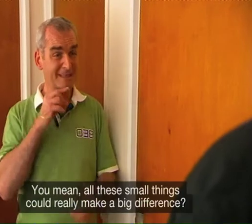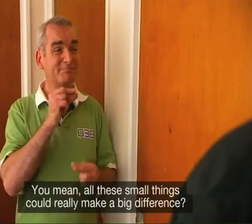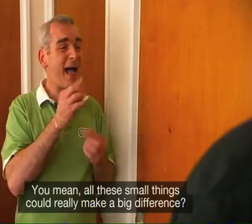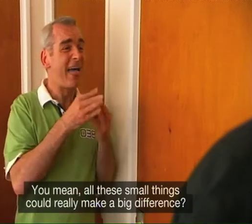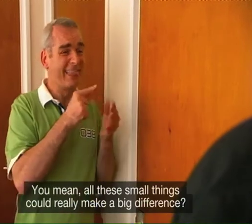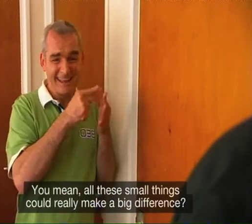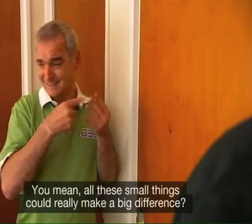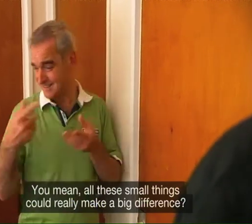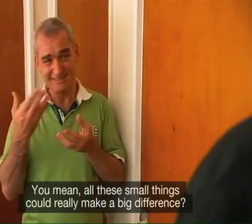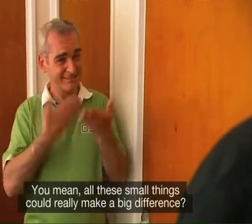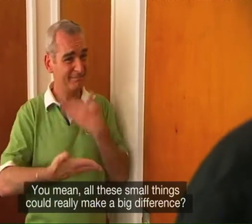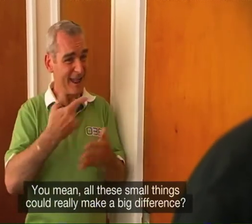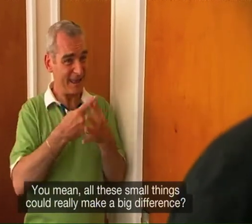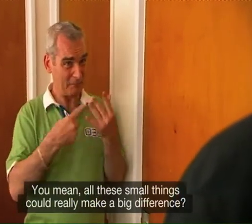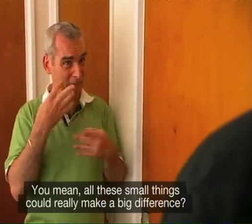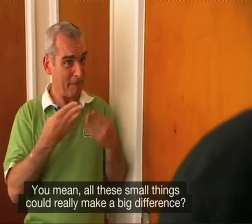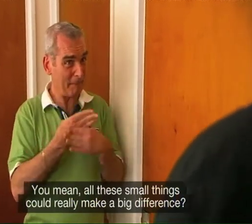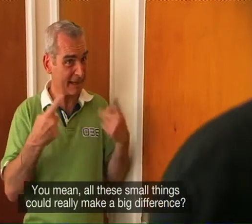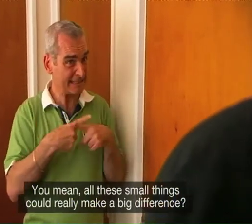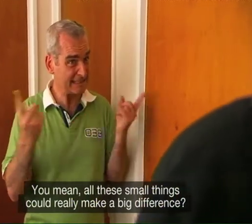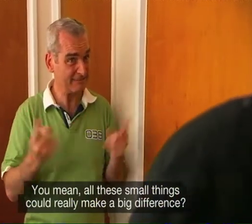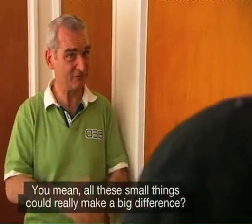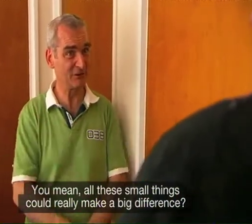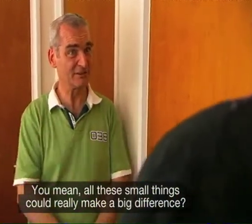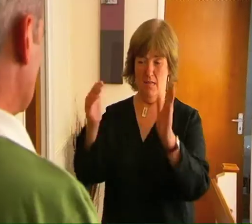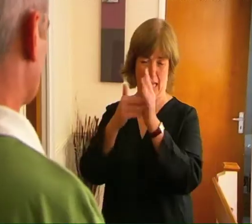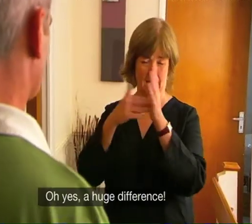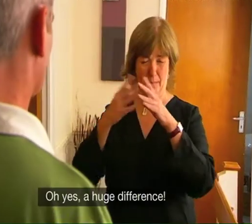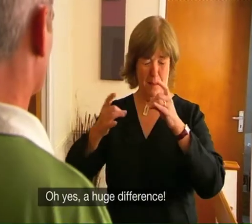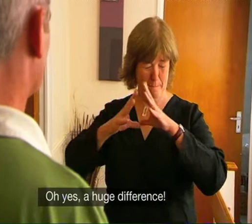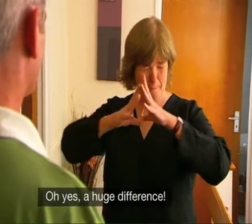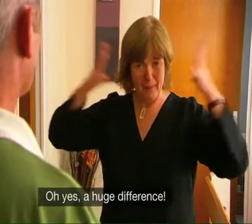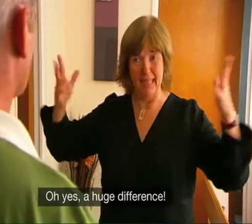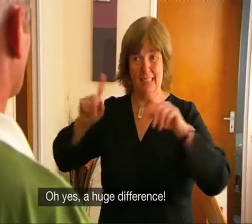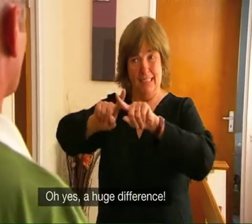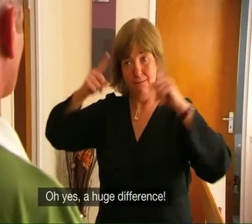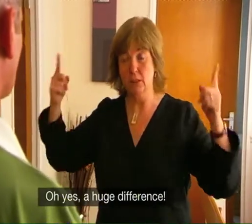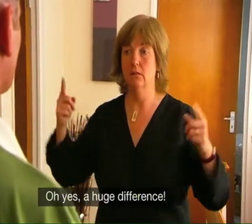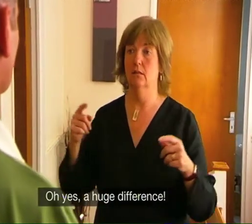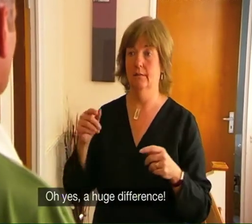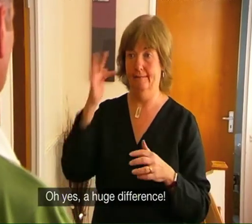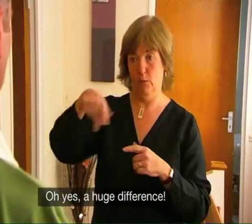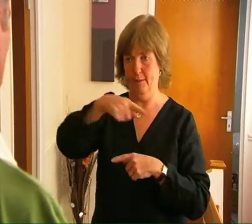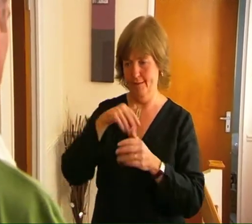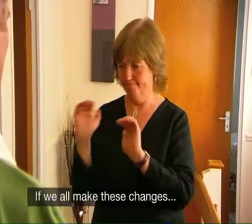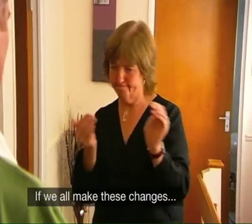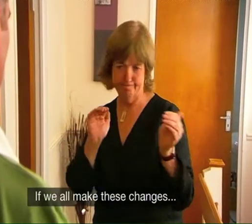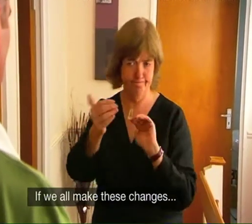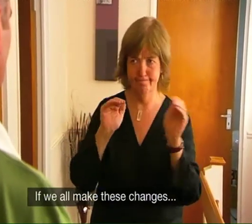You mean all these small things could really make a big difference? Oh yeah, a huge difference. If we all make